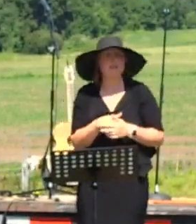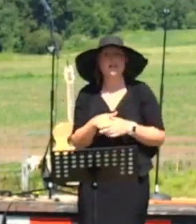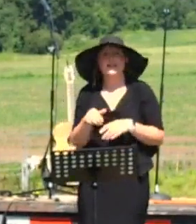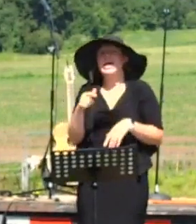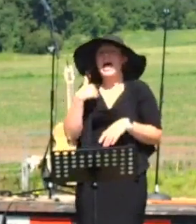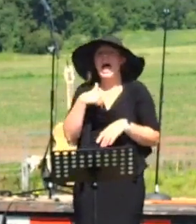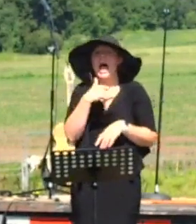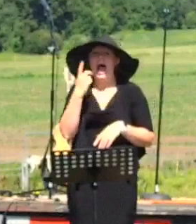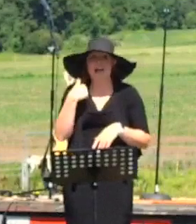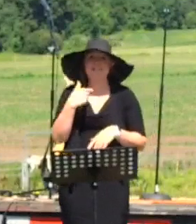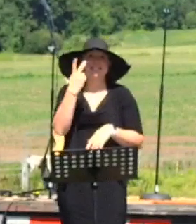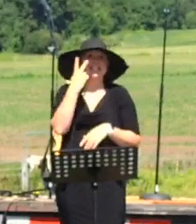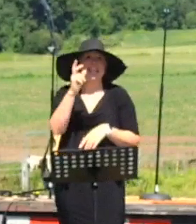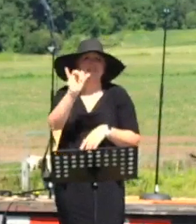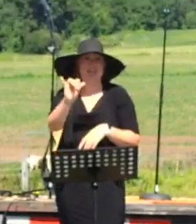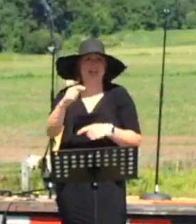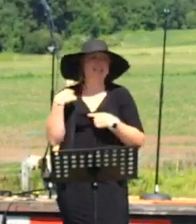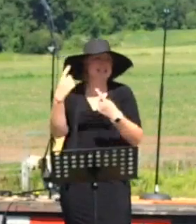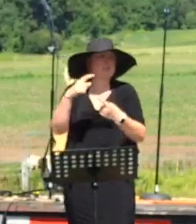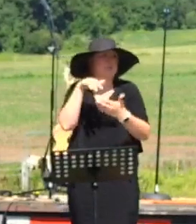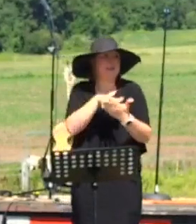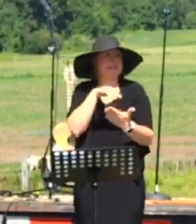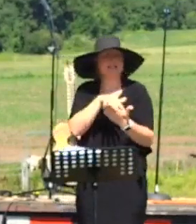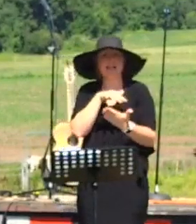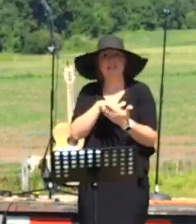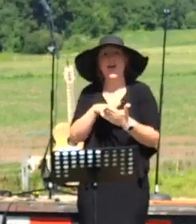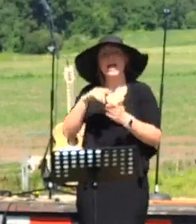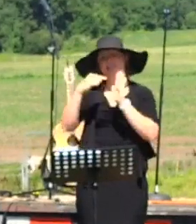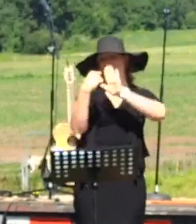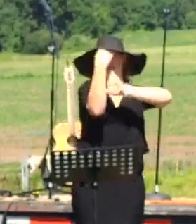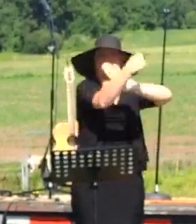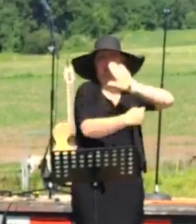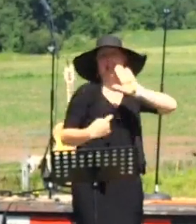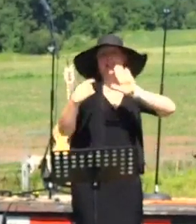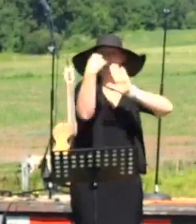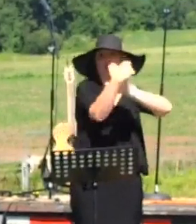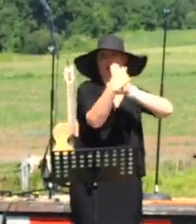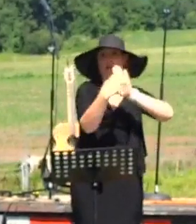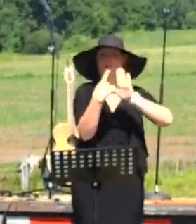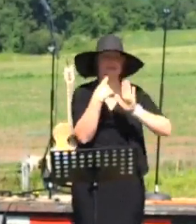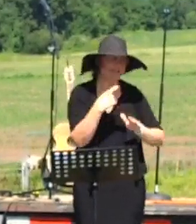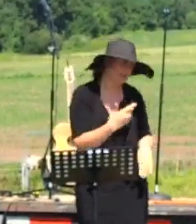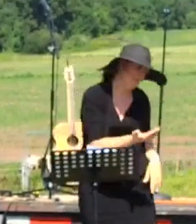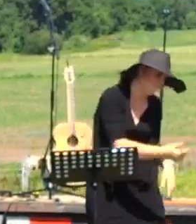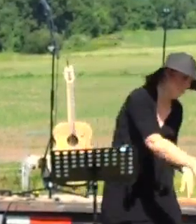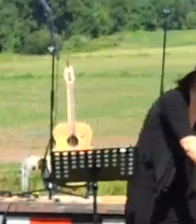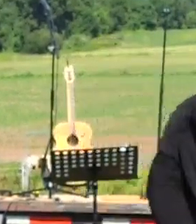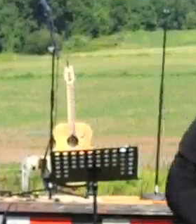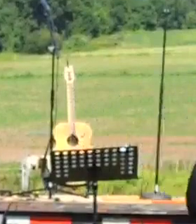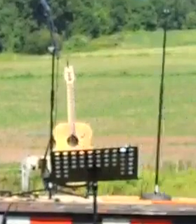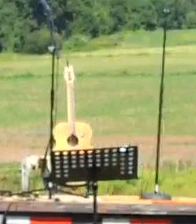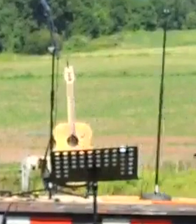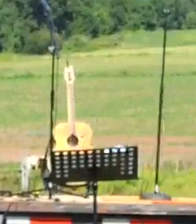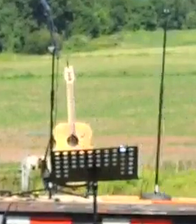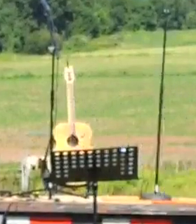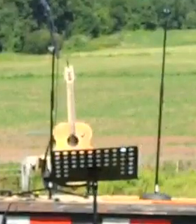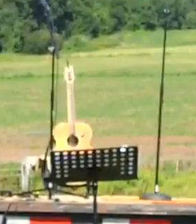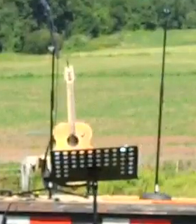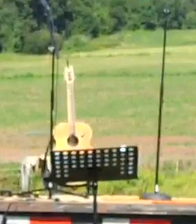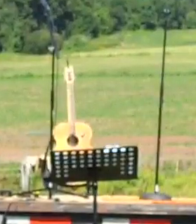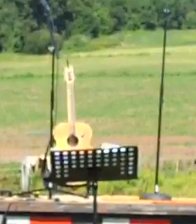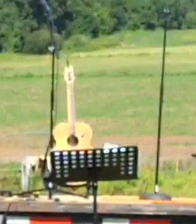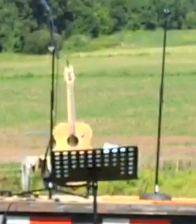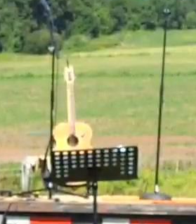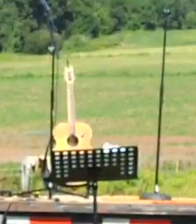been studying that. And so the Enneagram proposes that each one of us, every human, gravitates towards one of